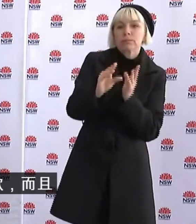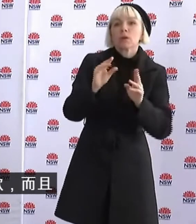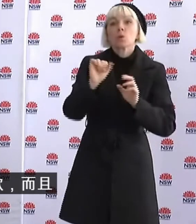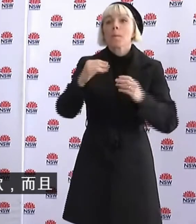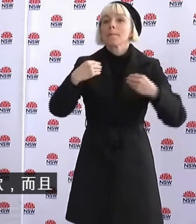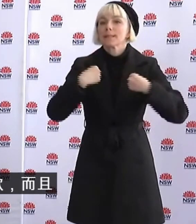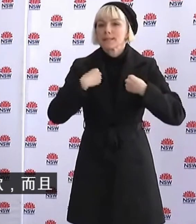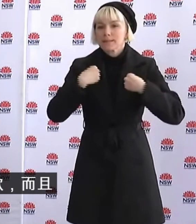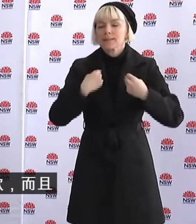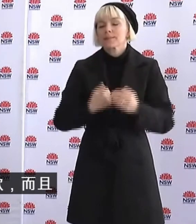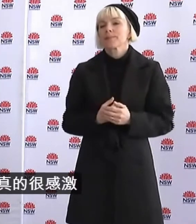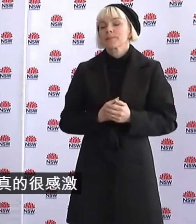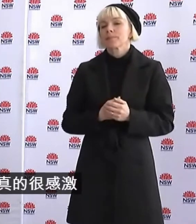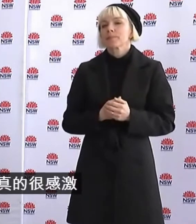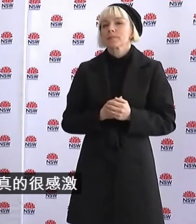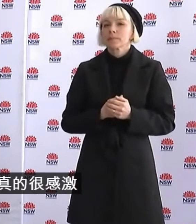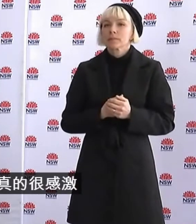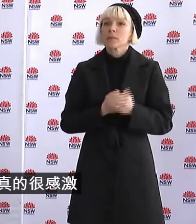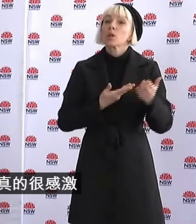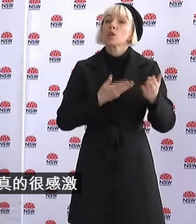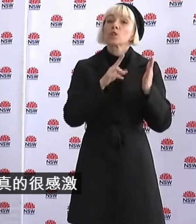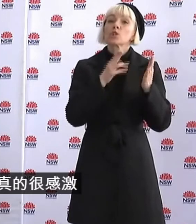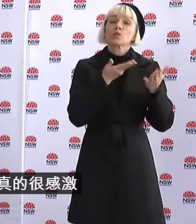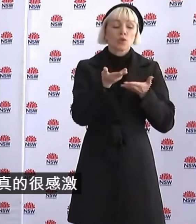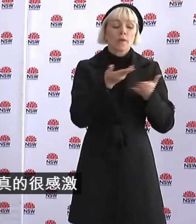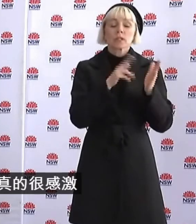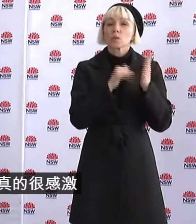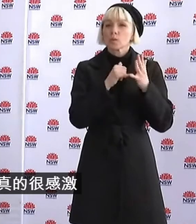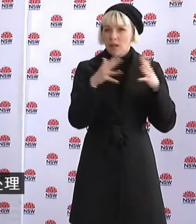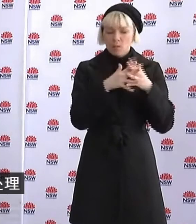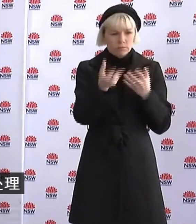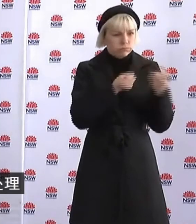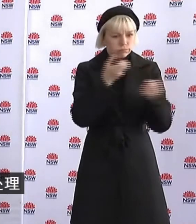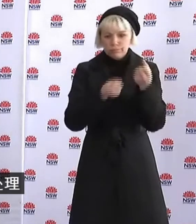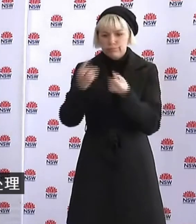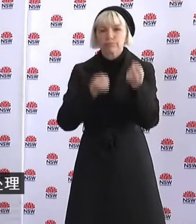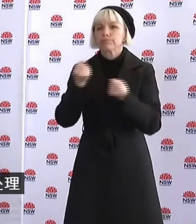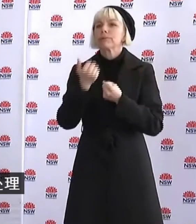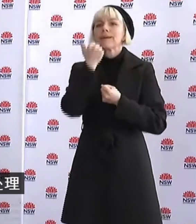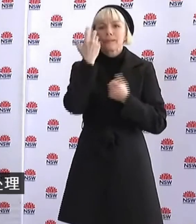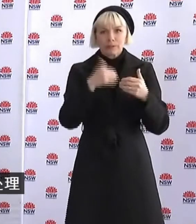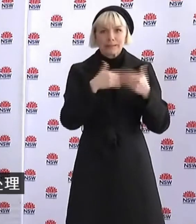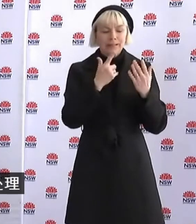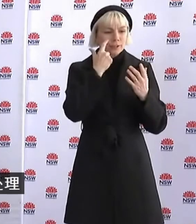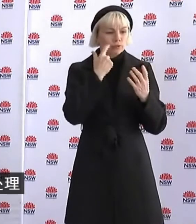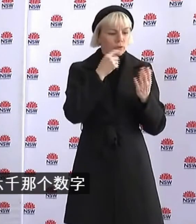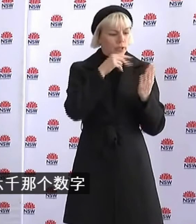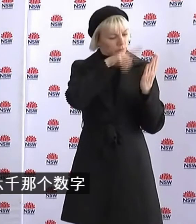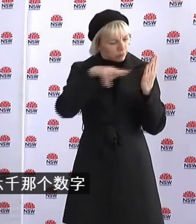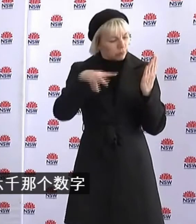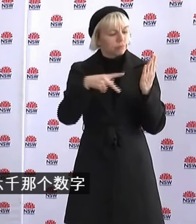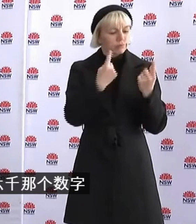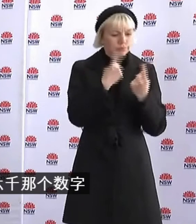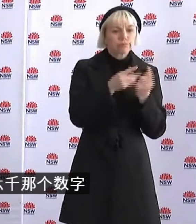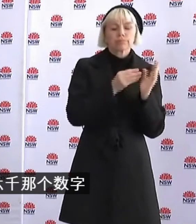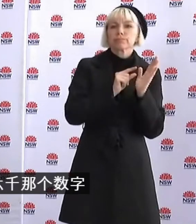how to access those grants, but also how many we're getting through every day. And we're really grateful for everybody's patience. But to be able to have processed